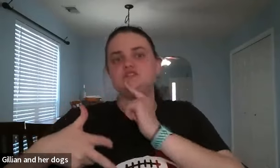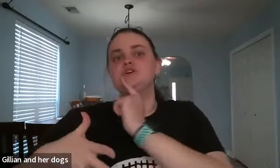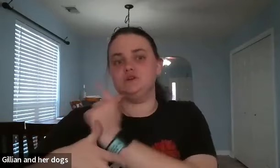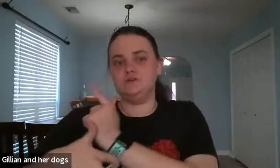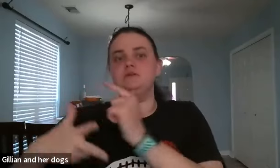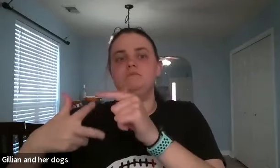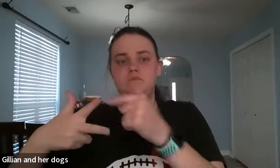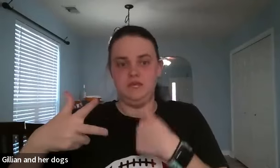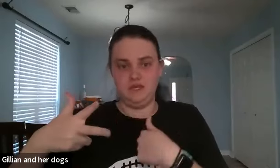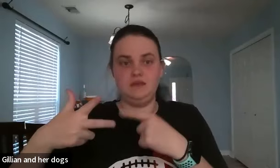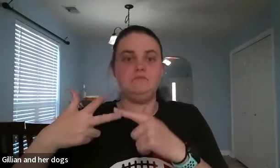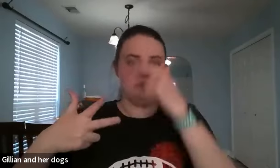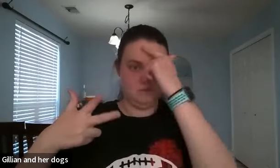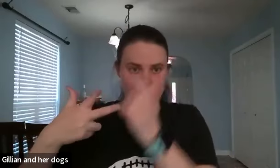sister, me, my brother.